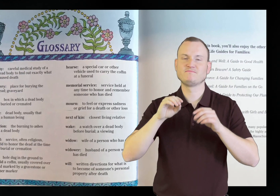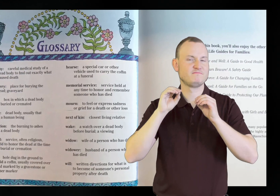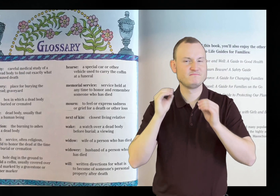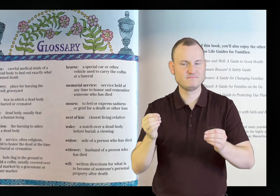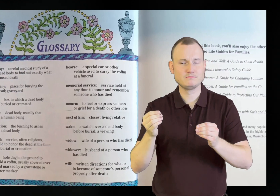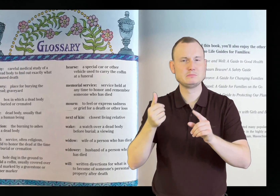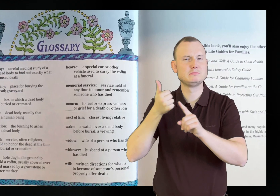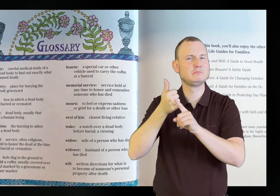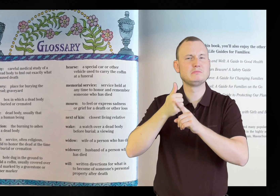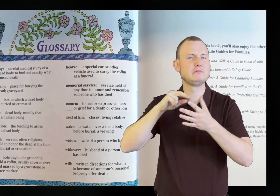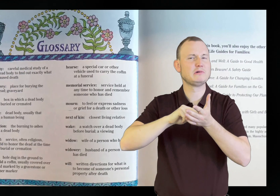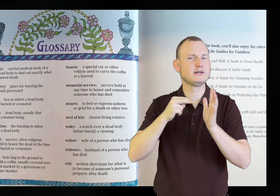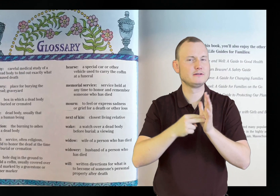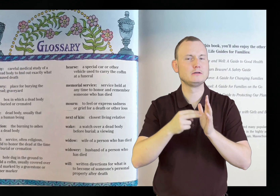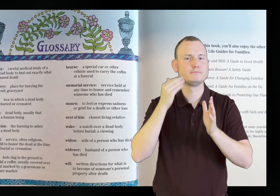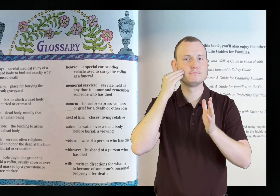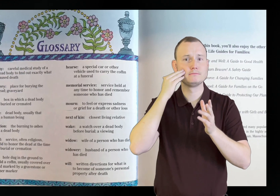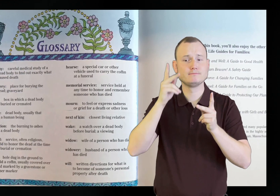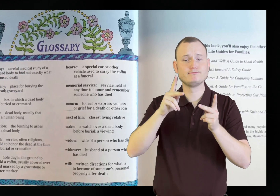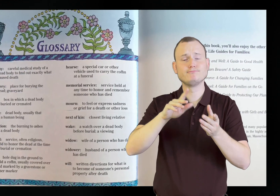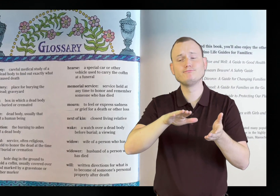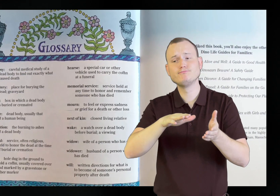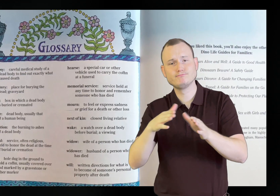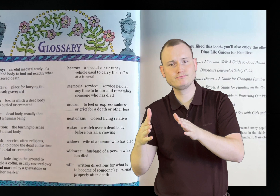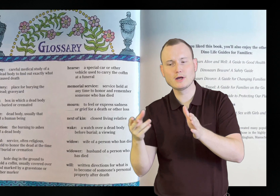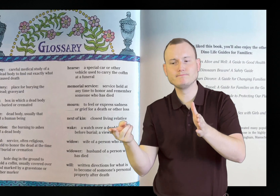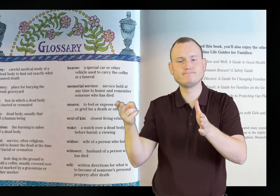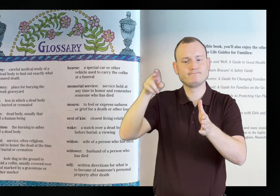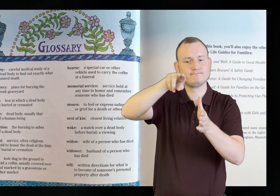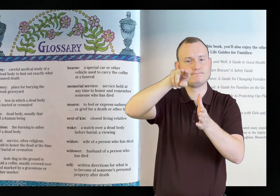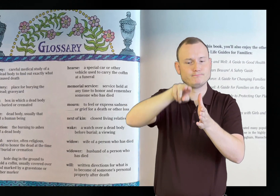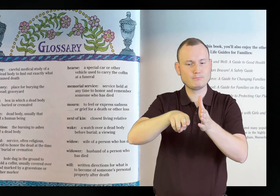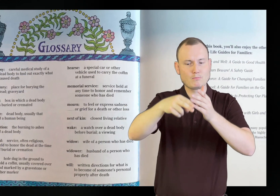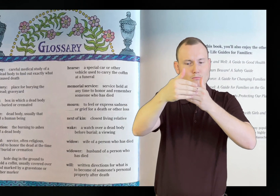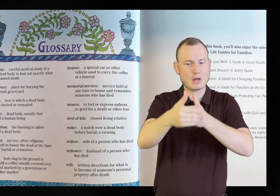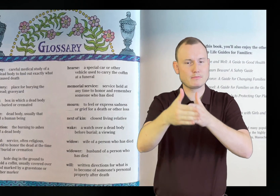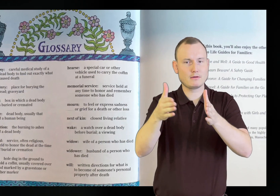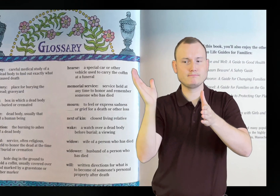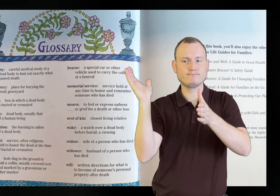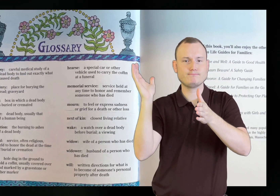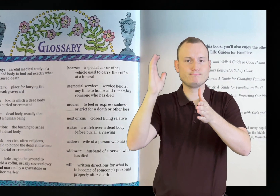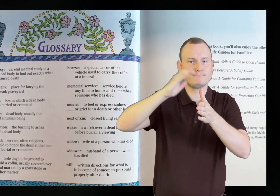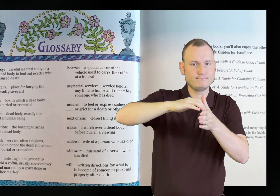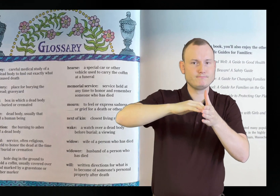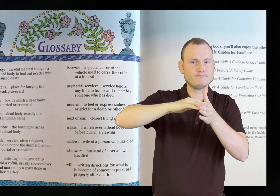Coffin. Box in which a dead body is buried or cremated.